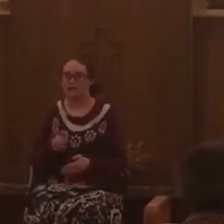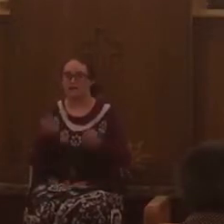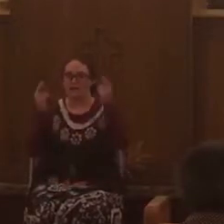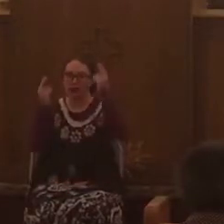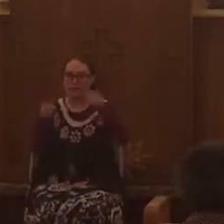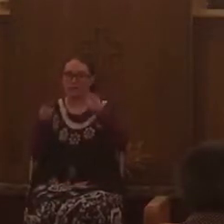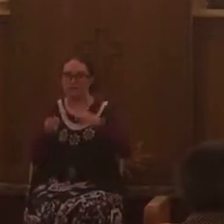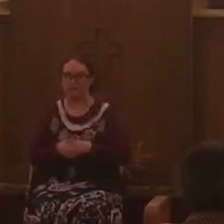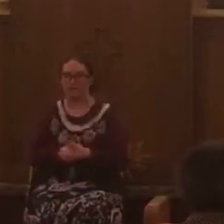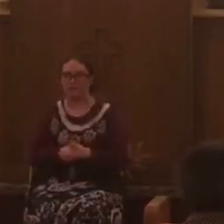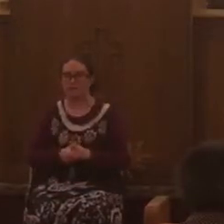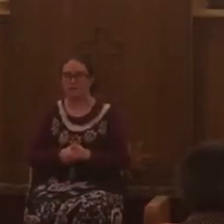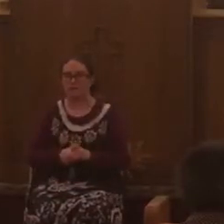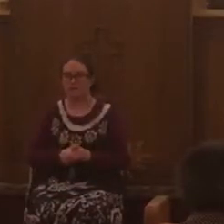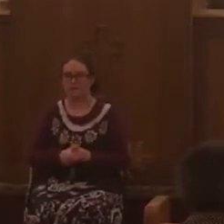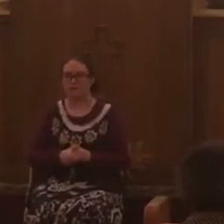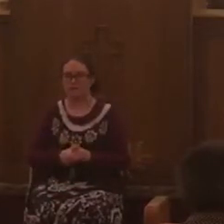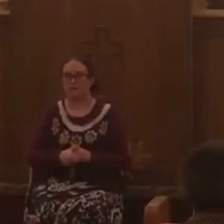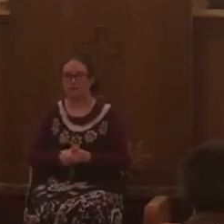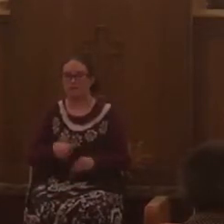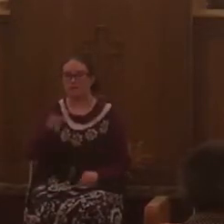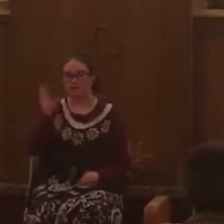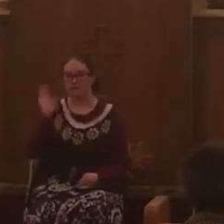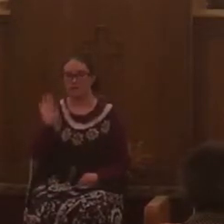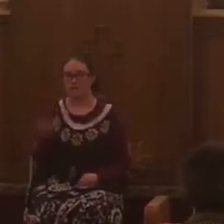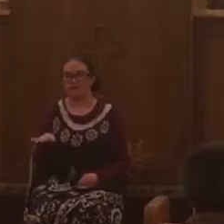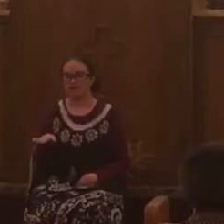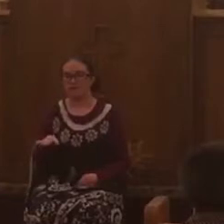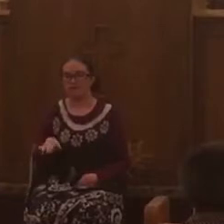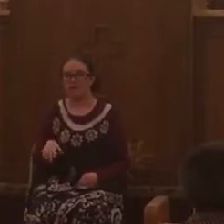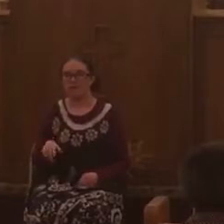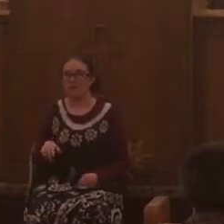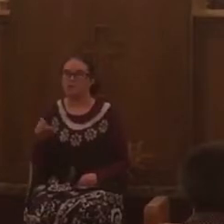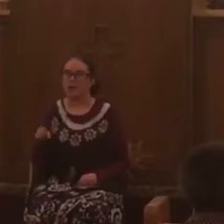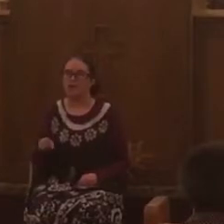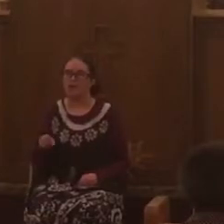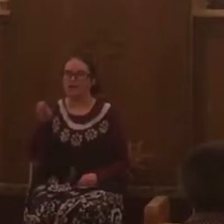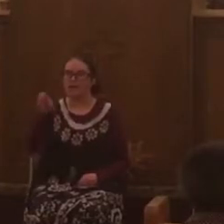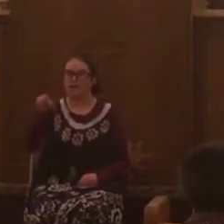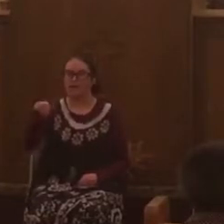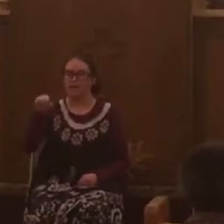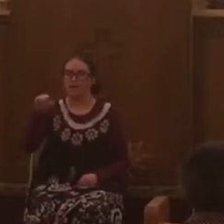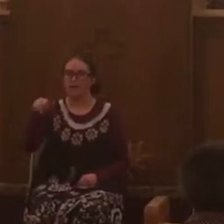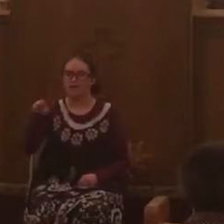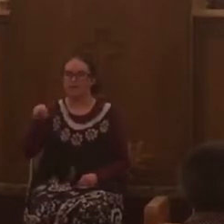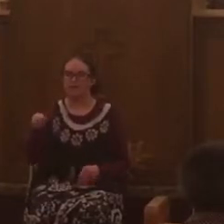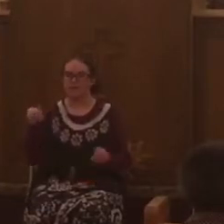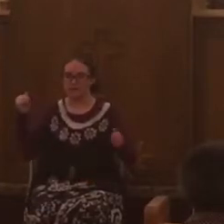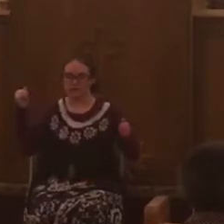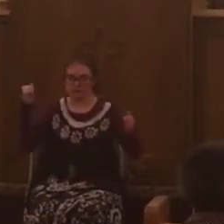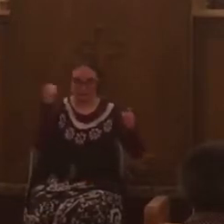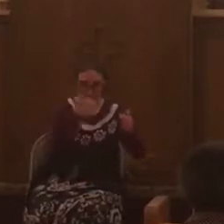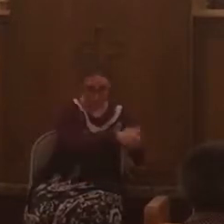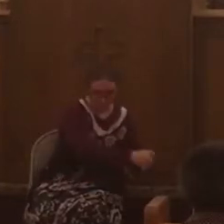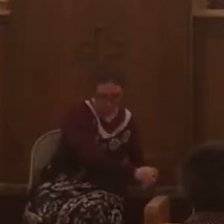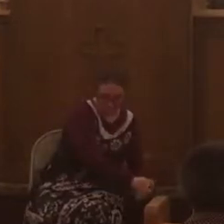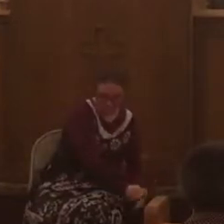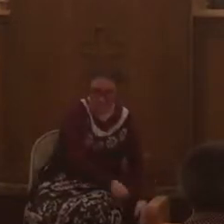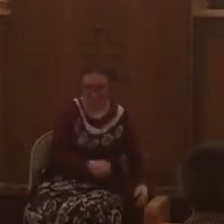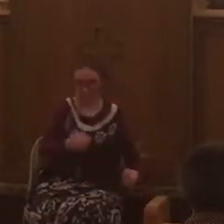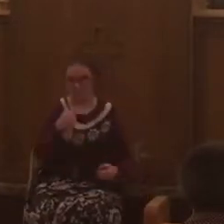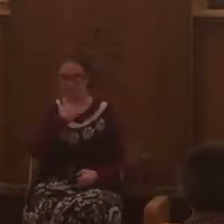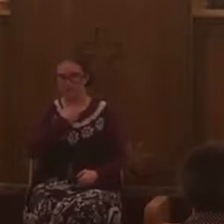corner. And so he starts walking toward him. About this time, the door slams shut, and he hears a padlock click. Now he's in there